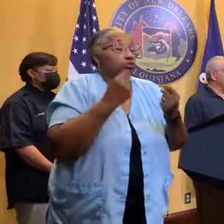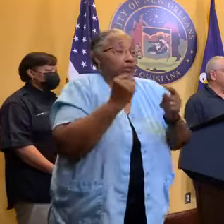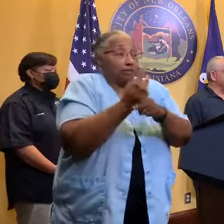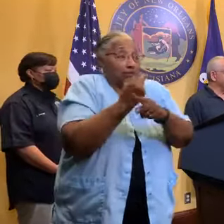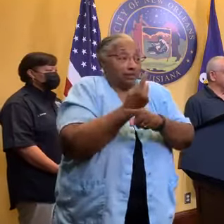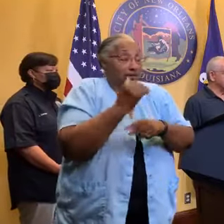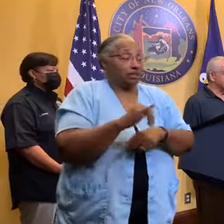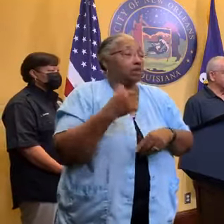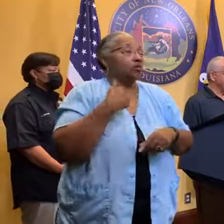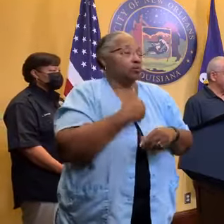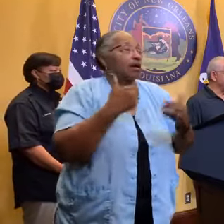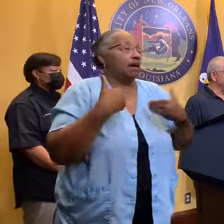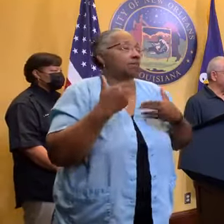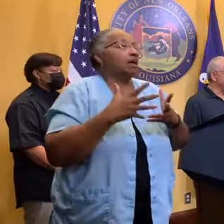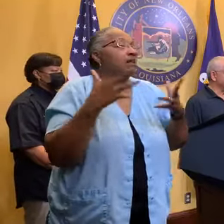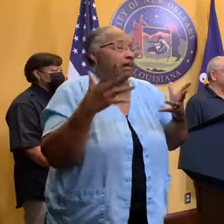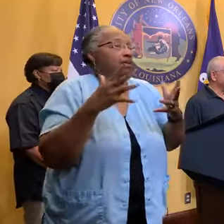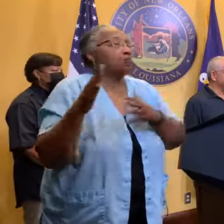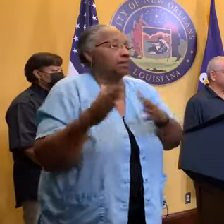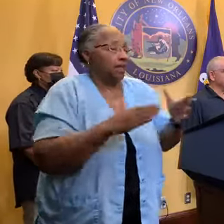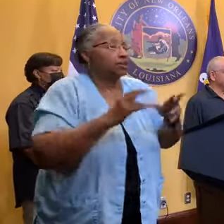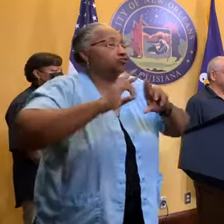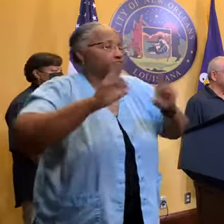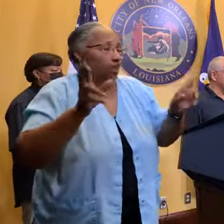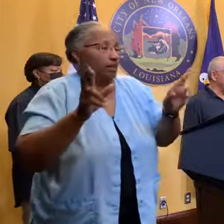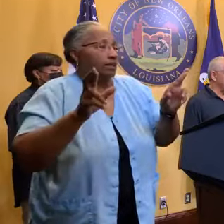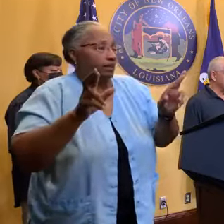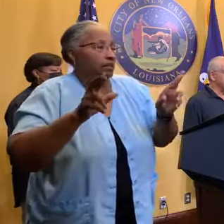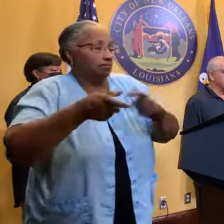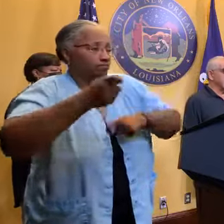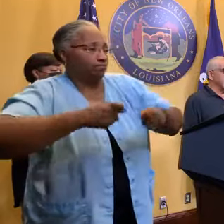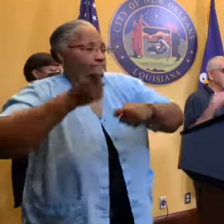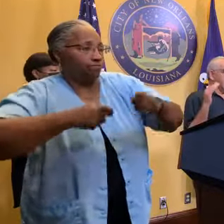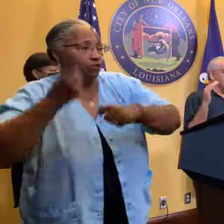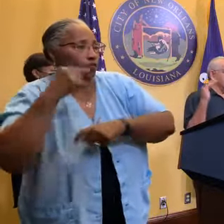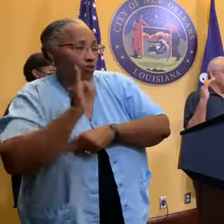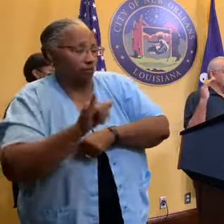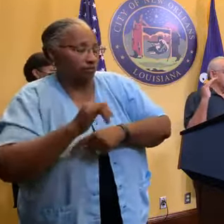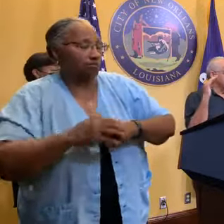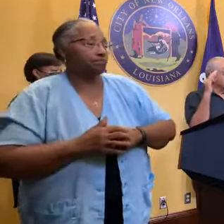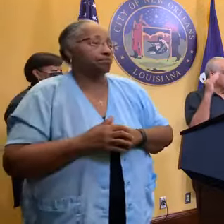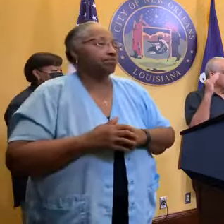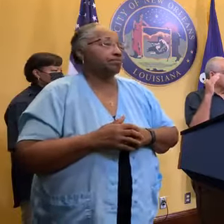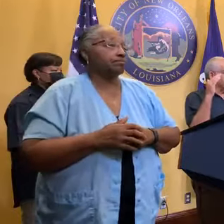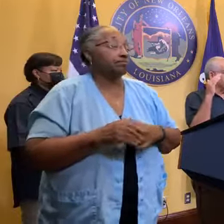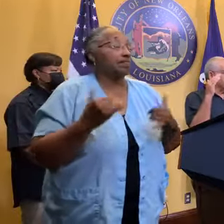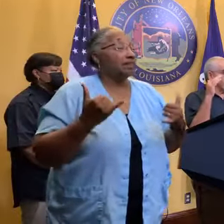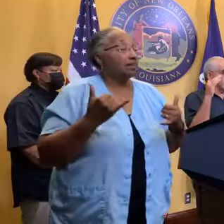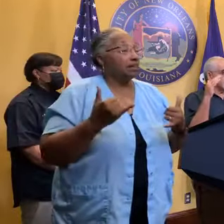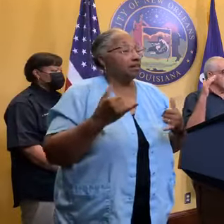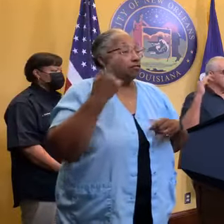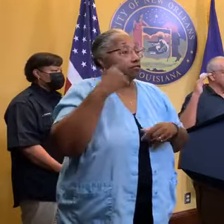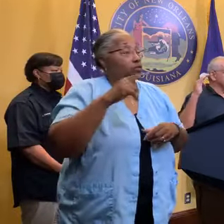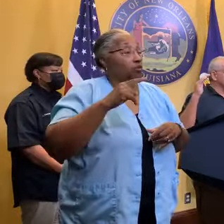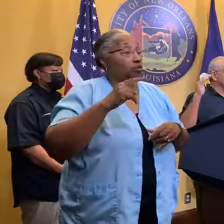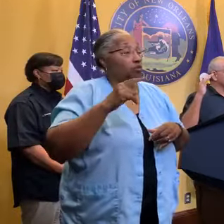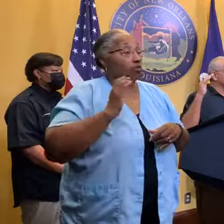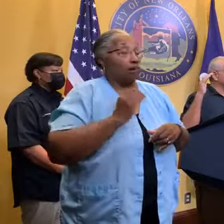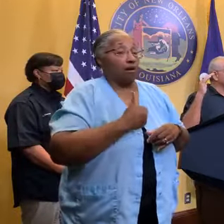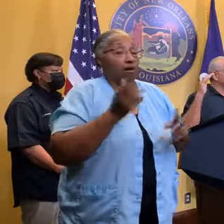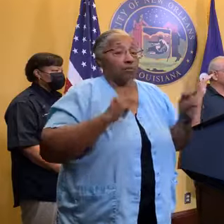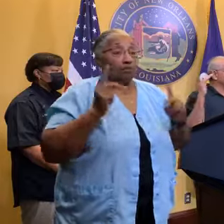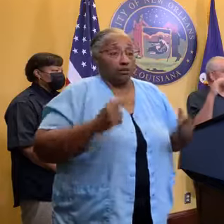we have a lot of contingency plans in place to compensate for that. Now, just for our residents,